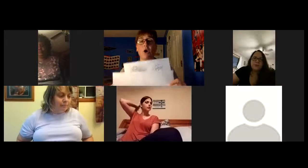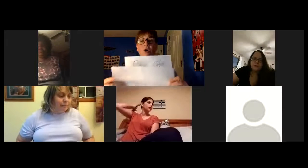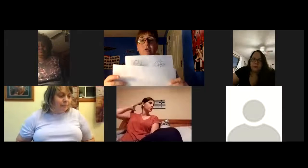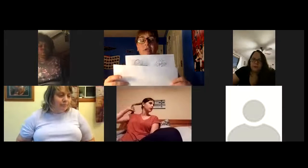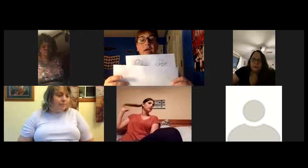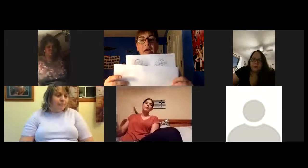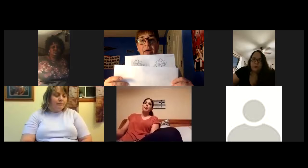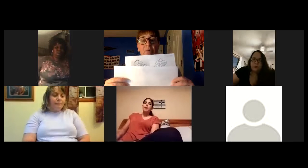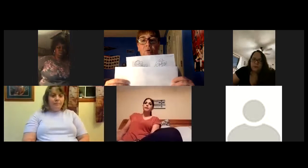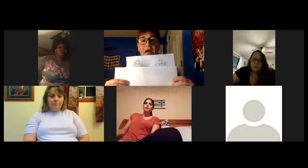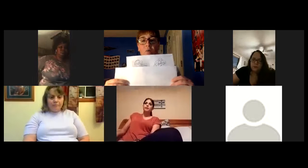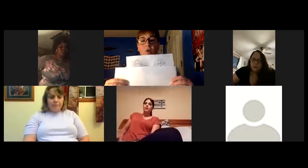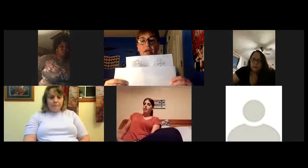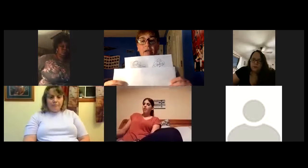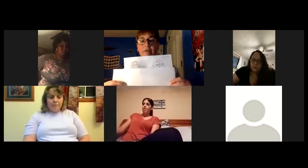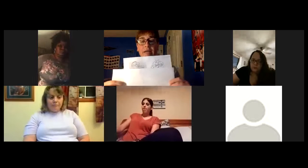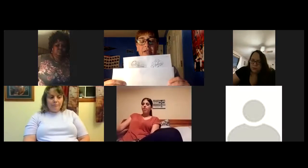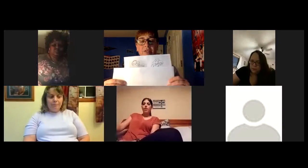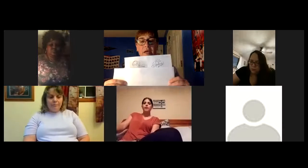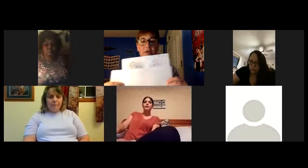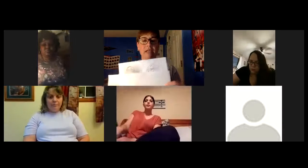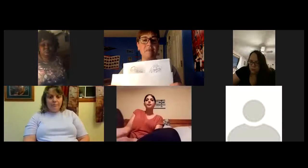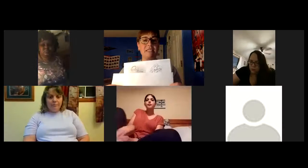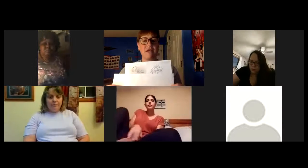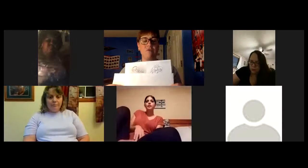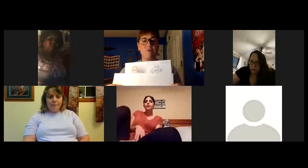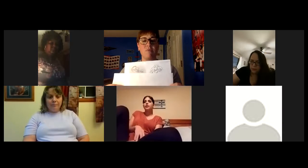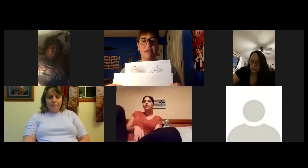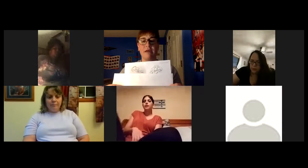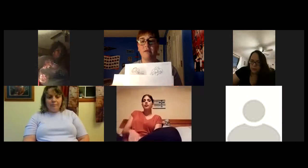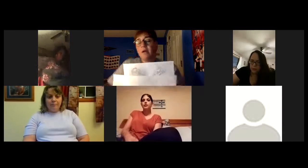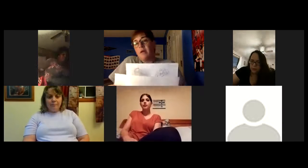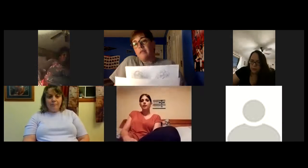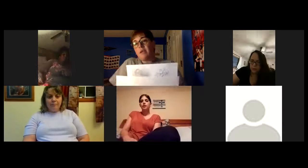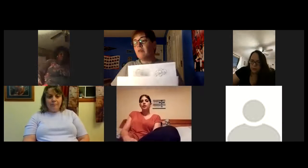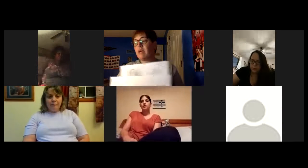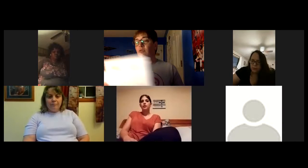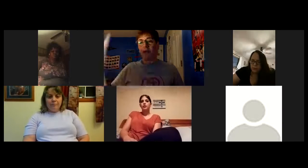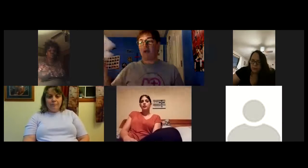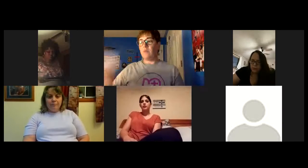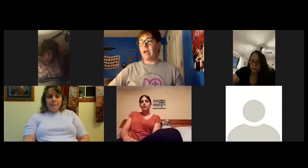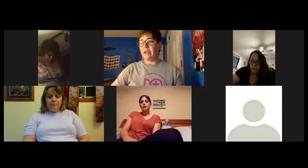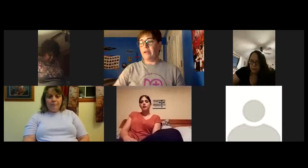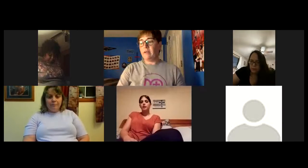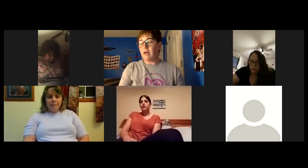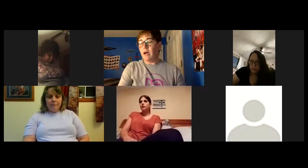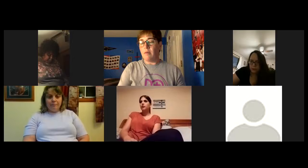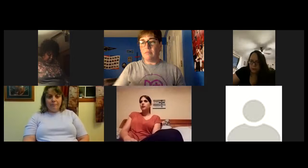up cards and pull out one and just say, okay, let me see if I can remember that. And, and that would be a good